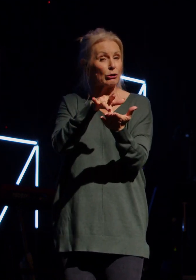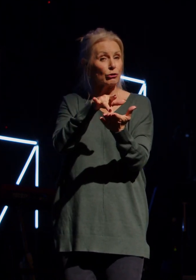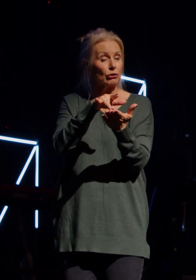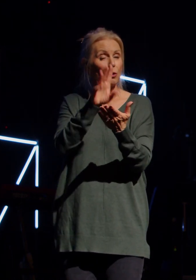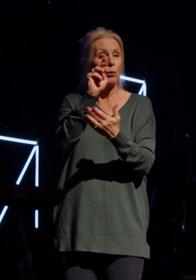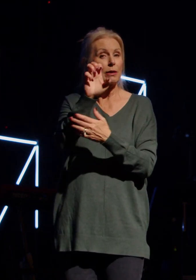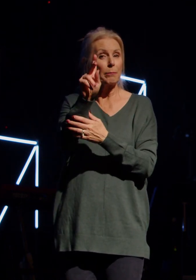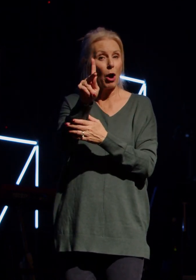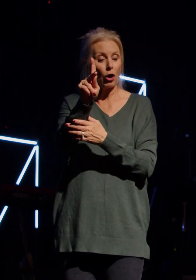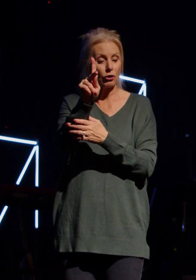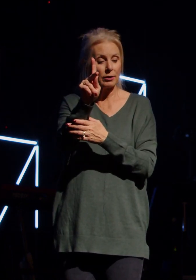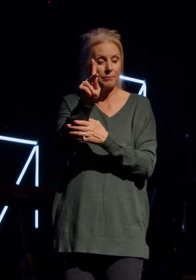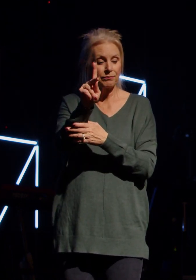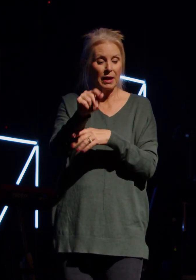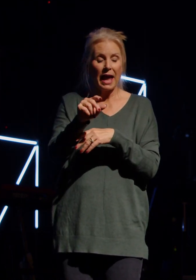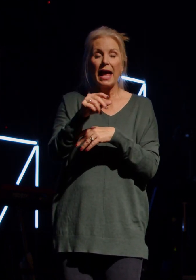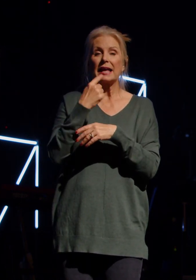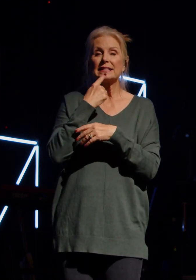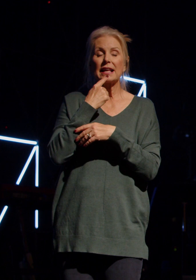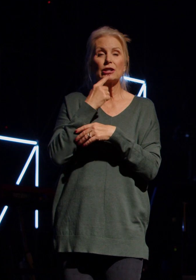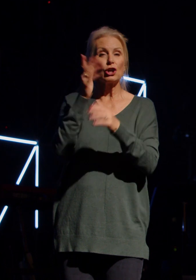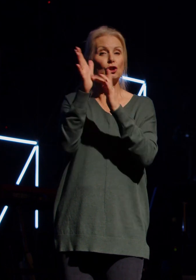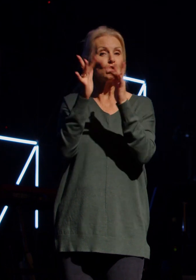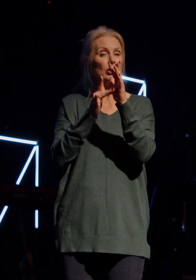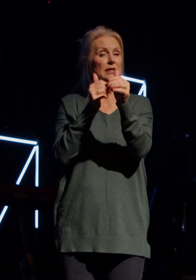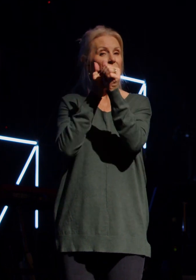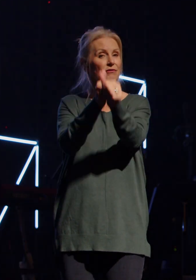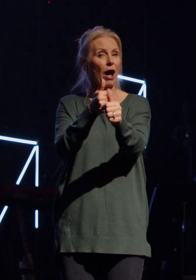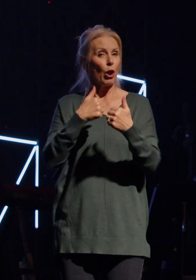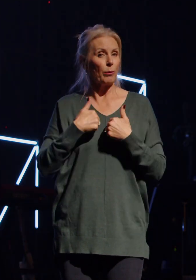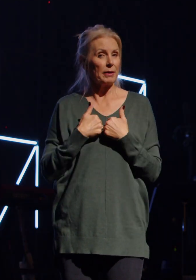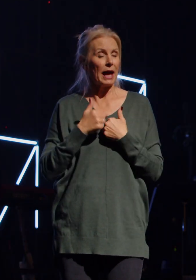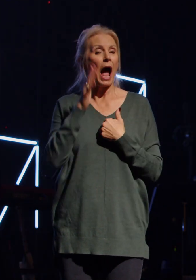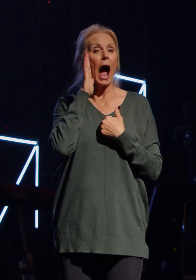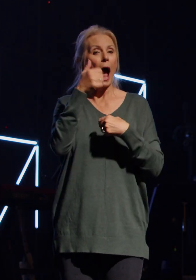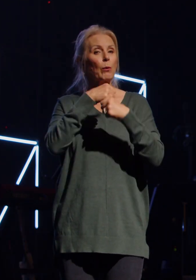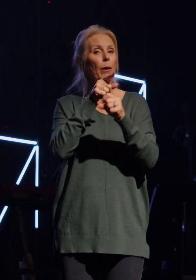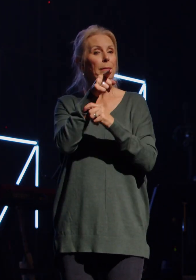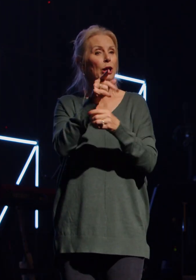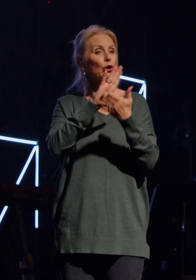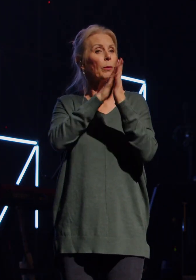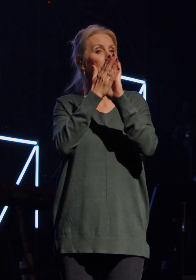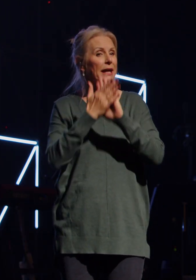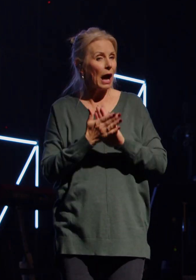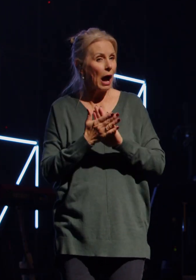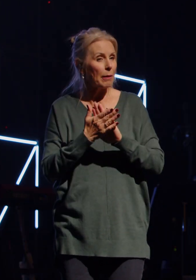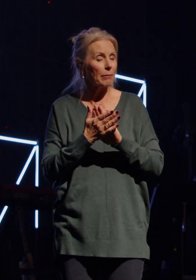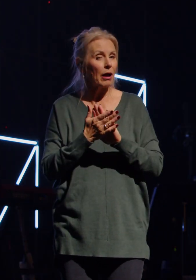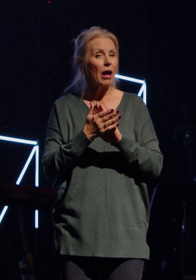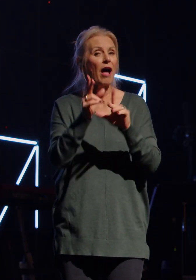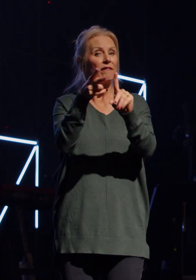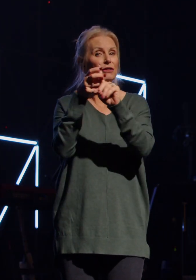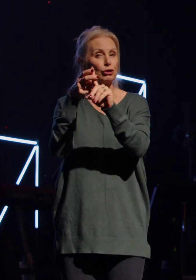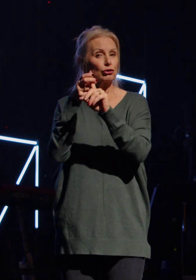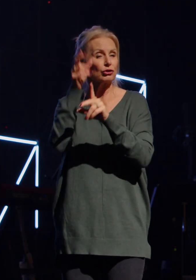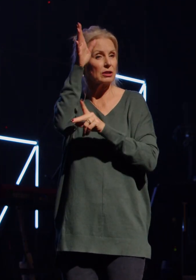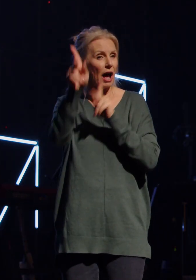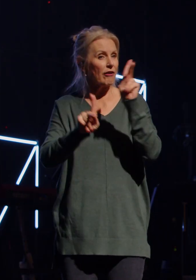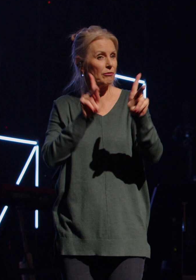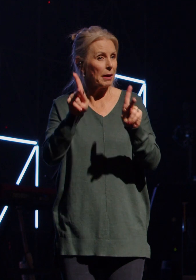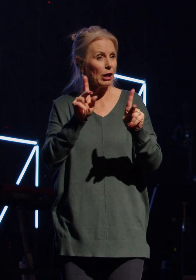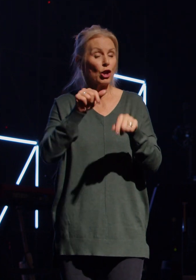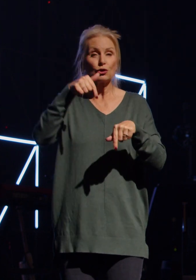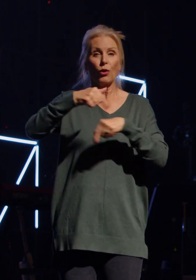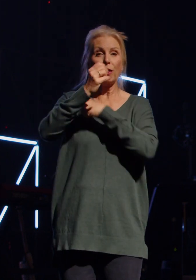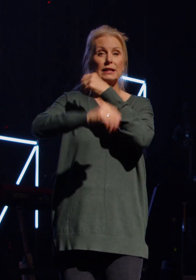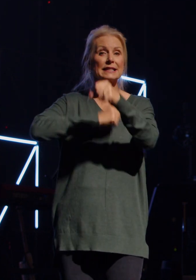where Jesus says, "Follow me, and I will make you become fishers of men." So this whole